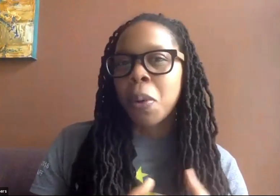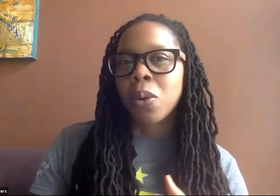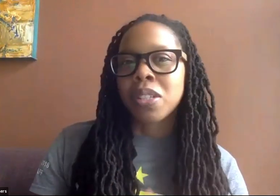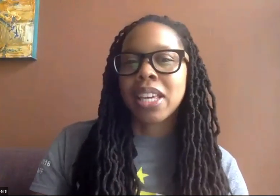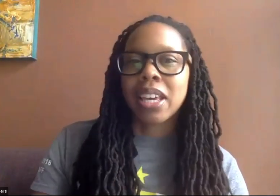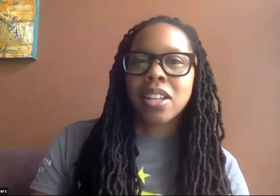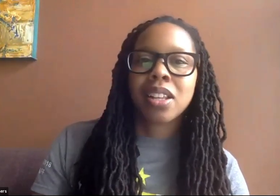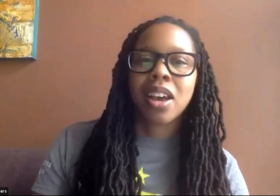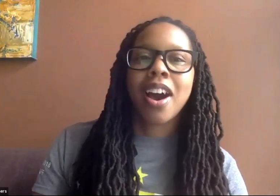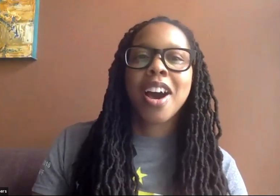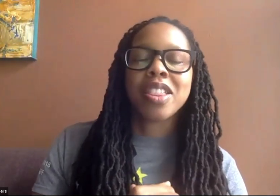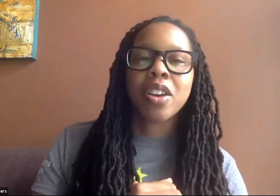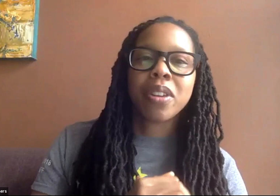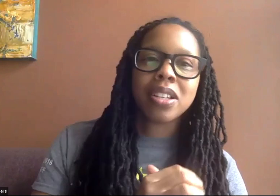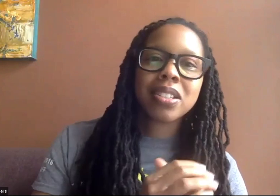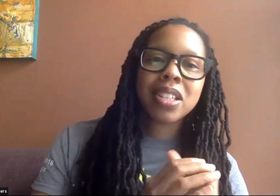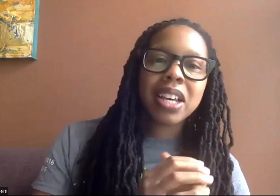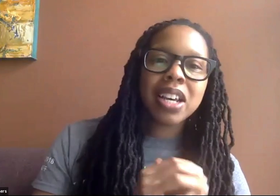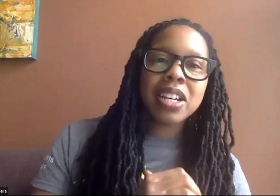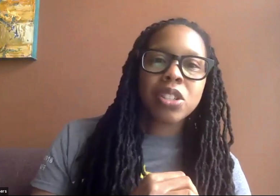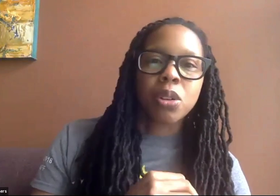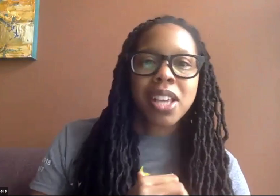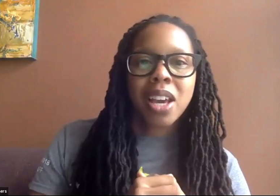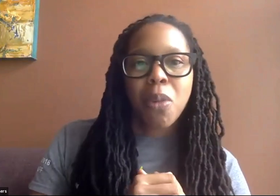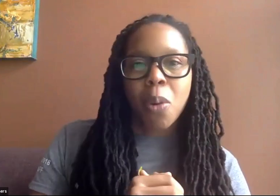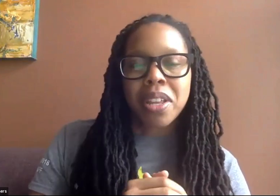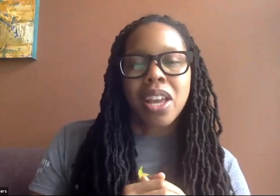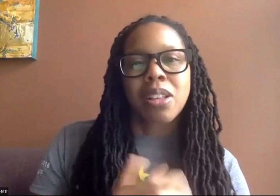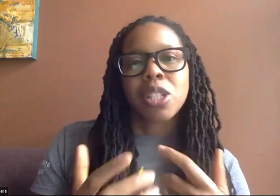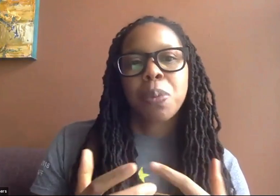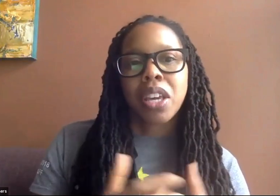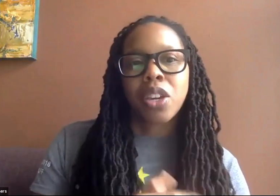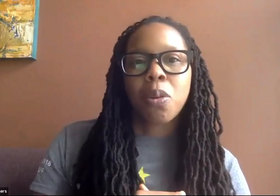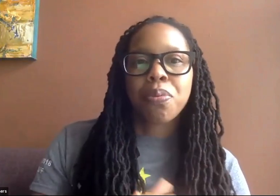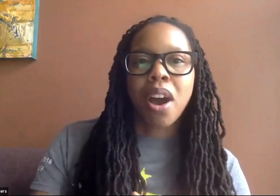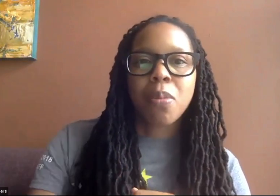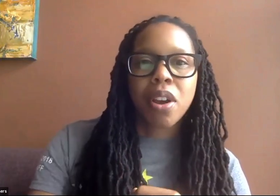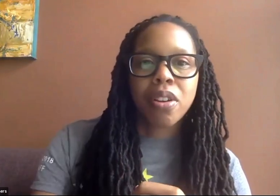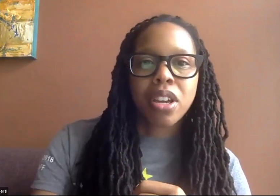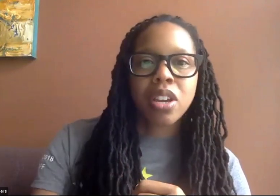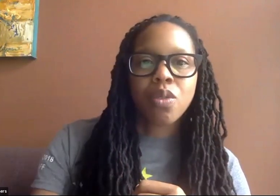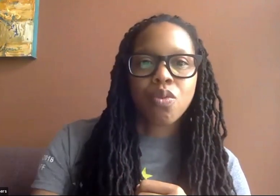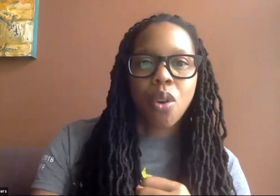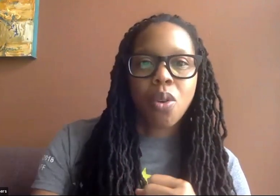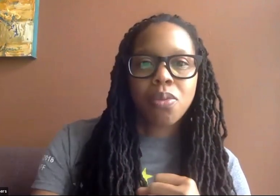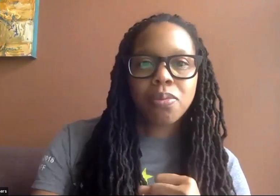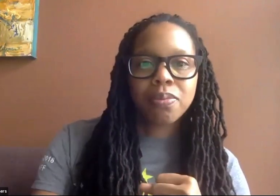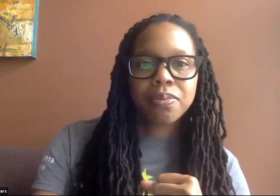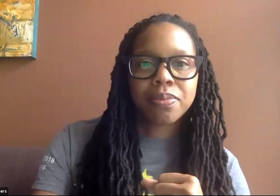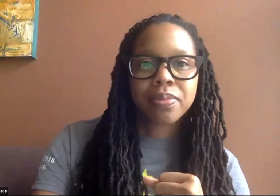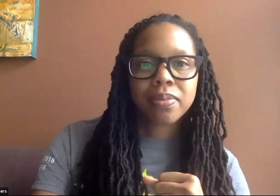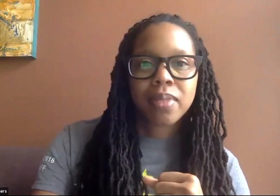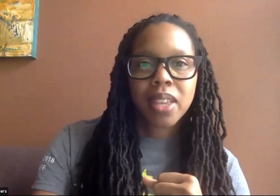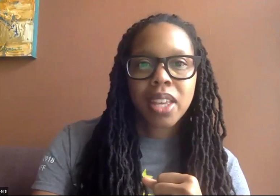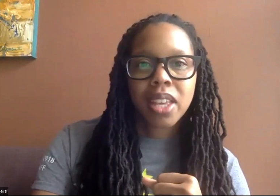use polls again. Ah, there it is. So take a moment and just pick your primary role.